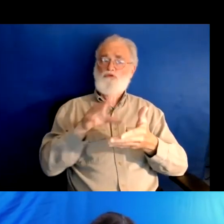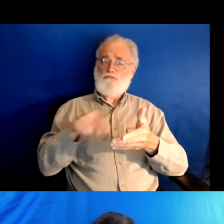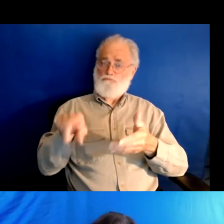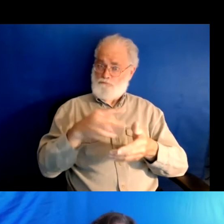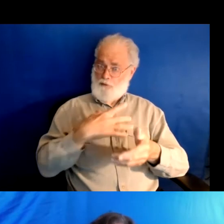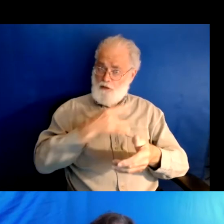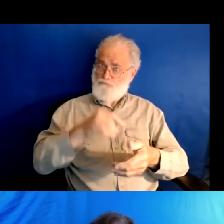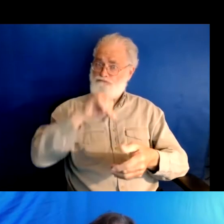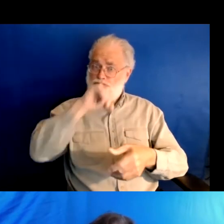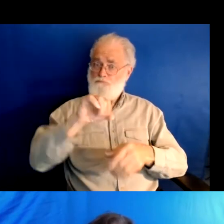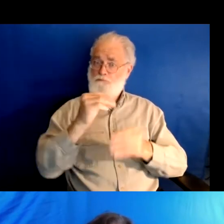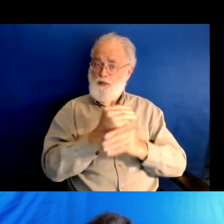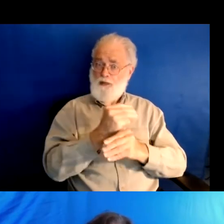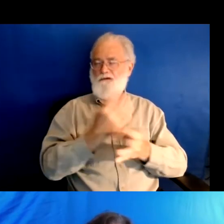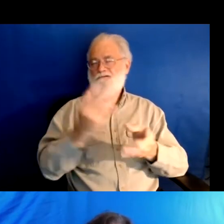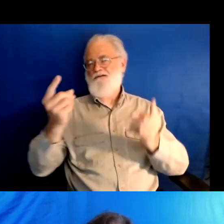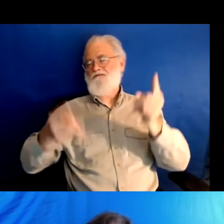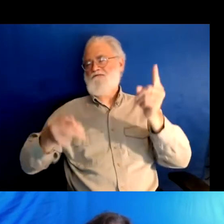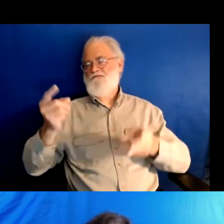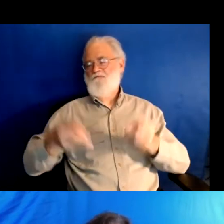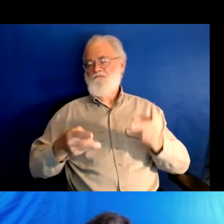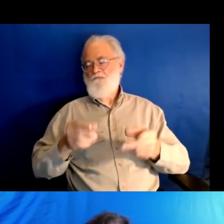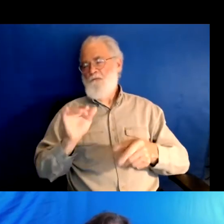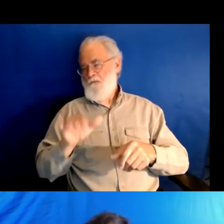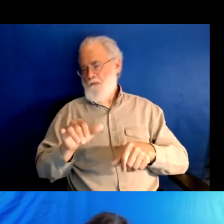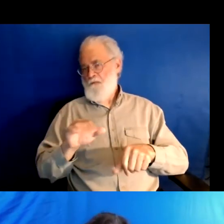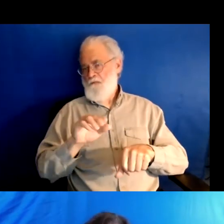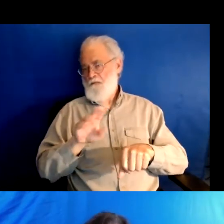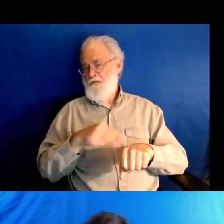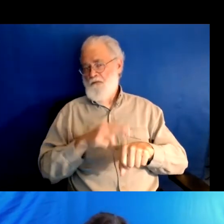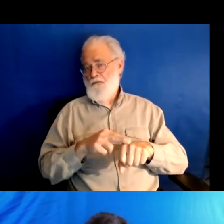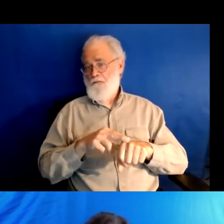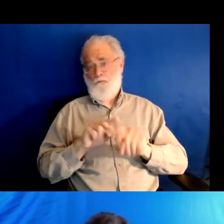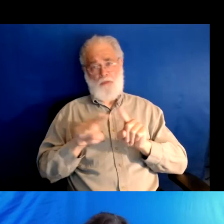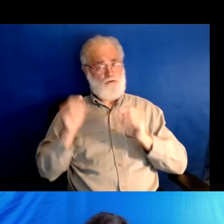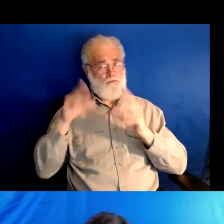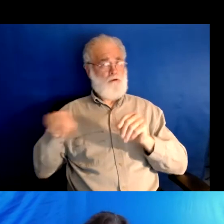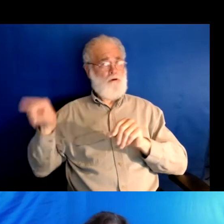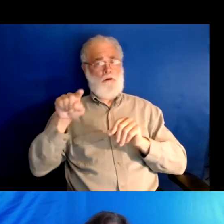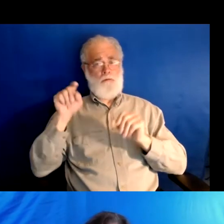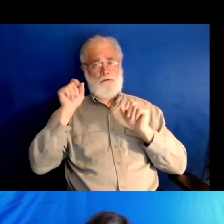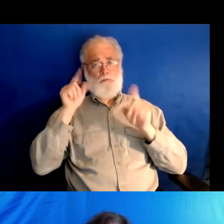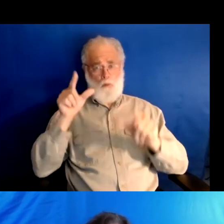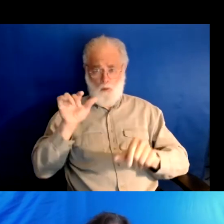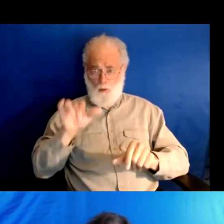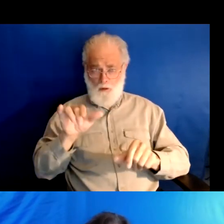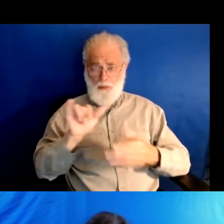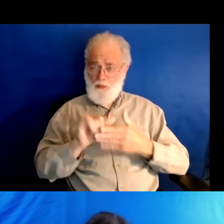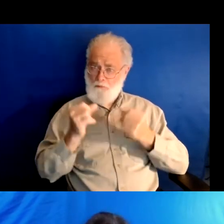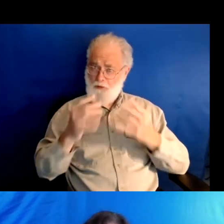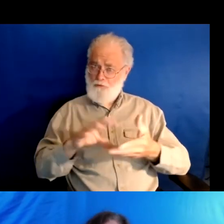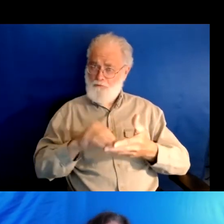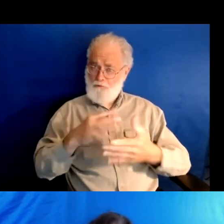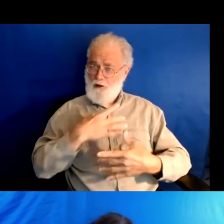interesting. The students like math. It was kind of half and half, which is normal.